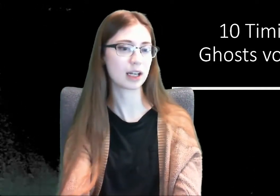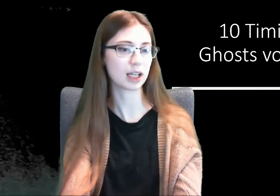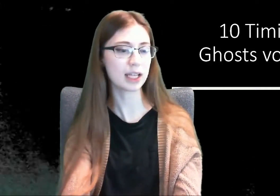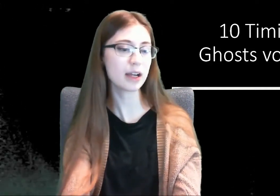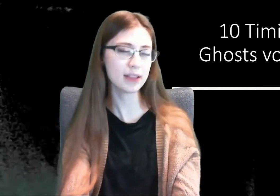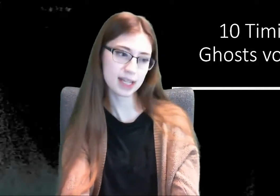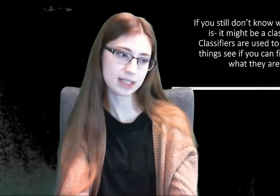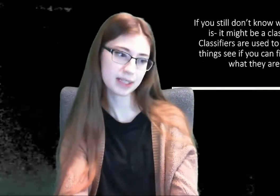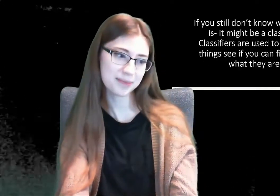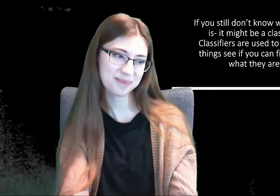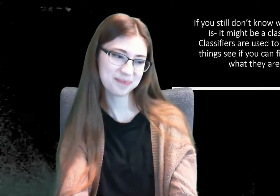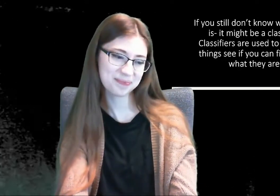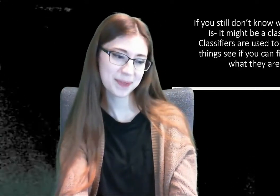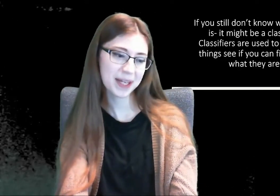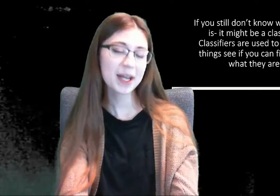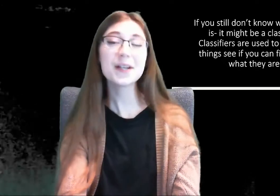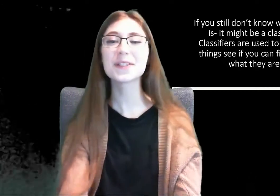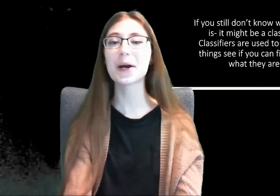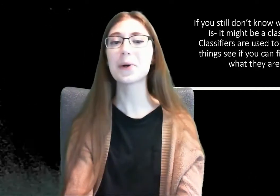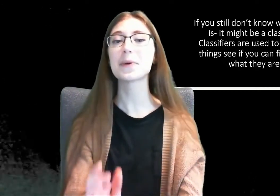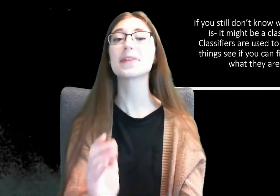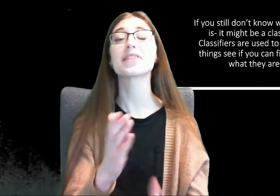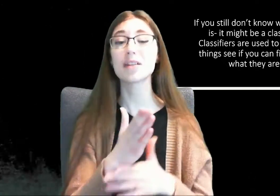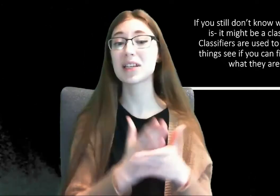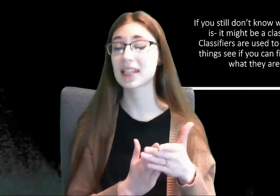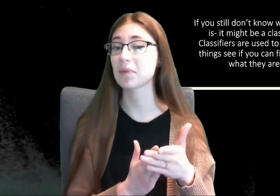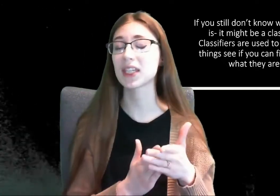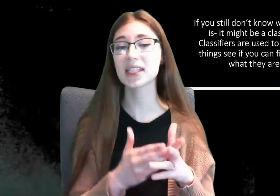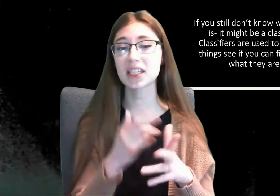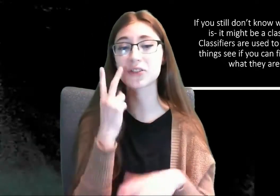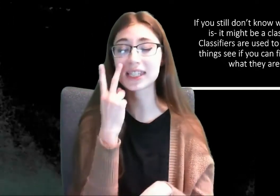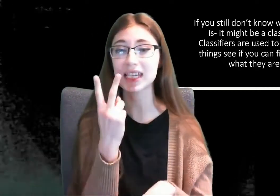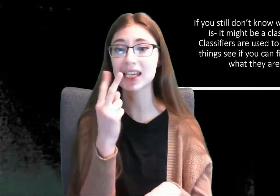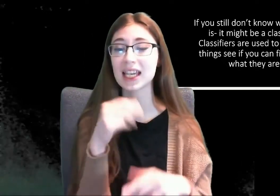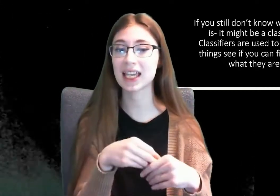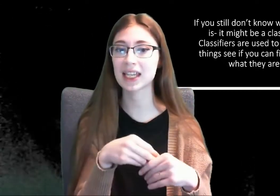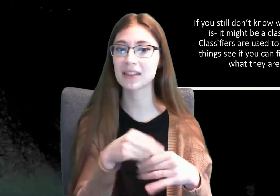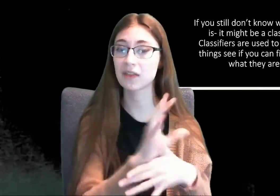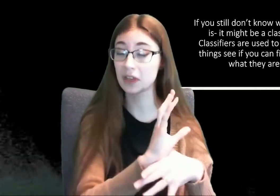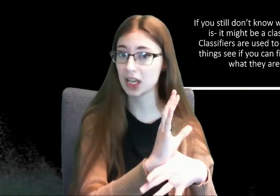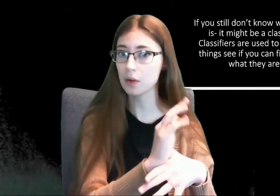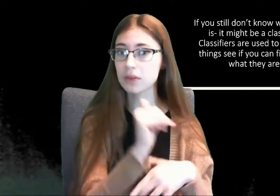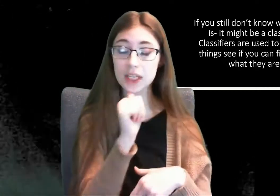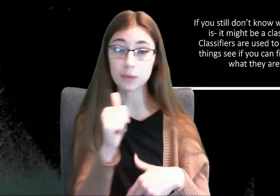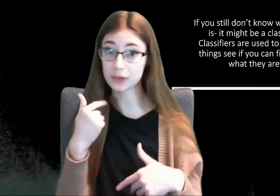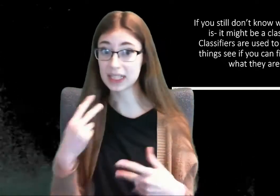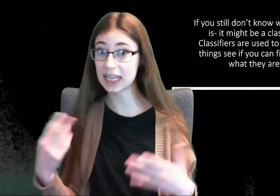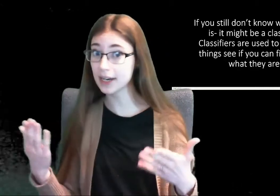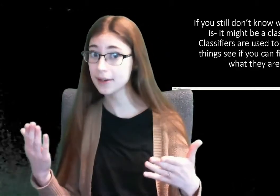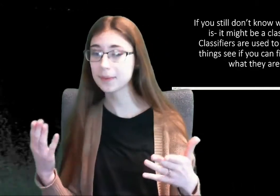Click on this. So there's going to be some things that you'll see in the video that you won't see here.